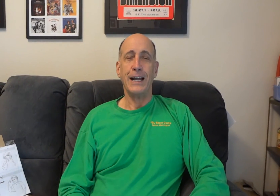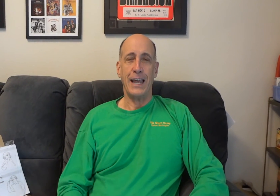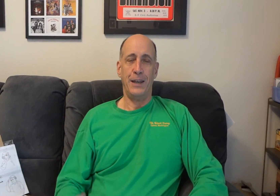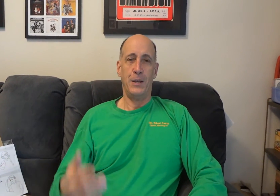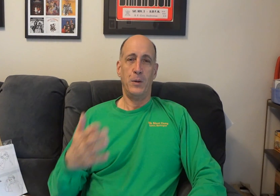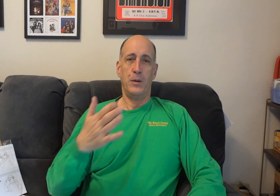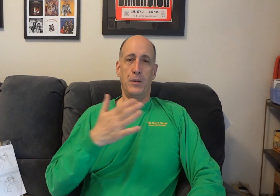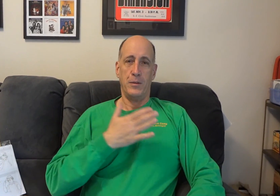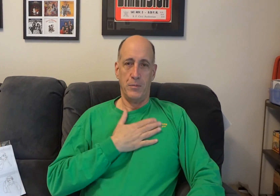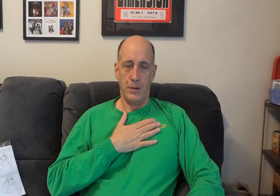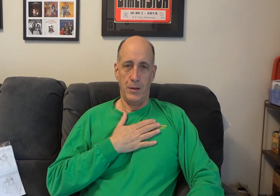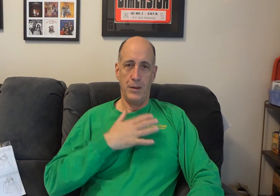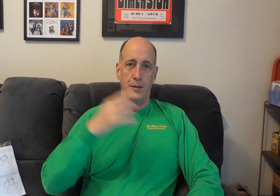Again.